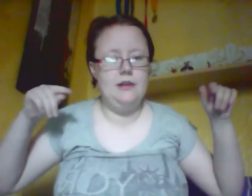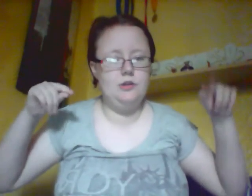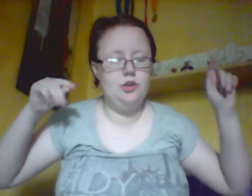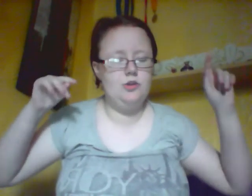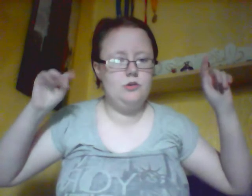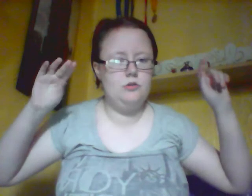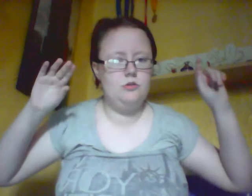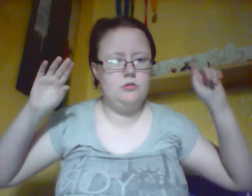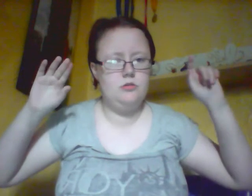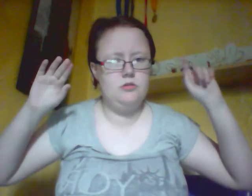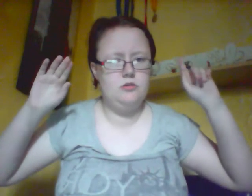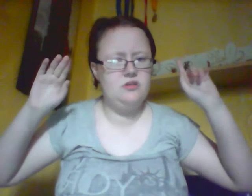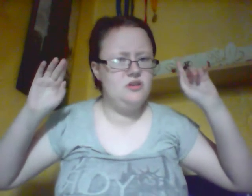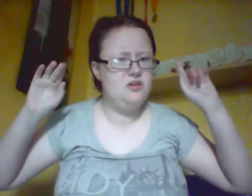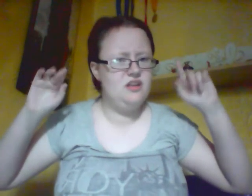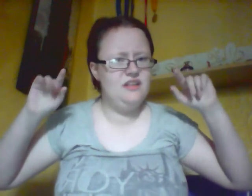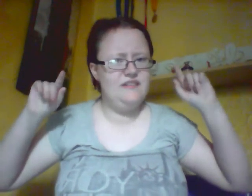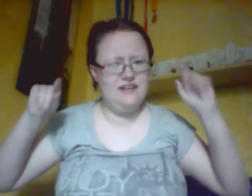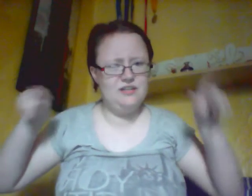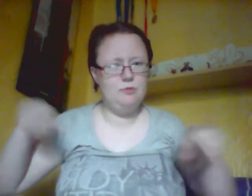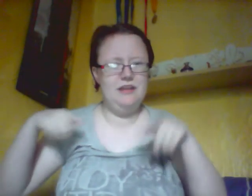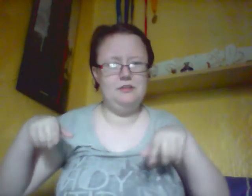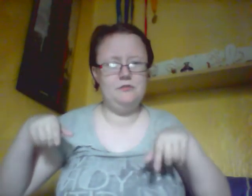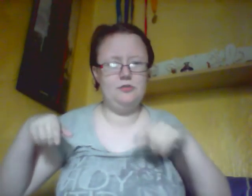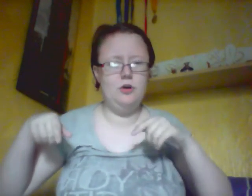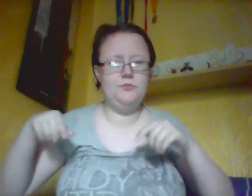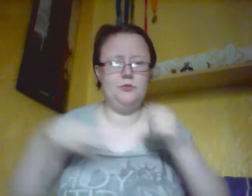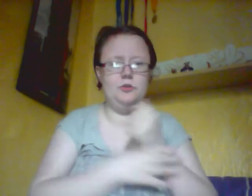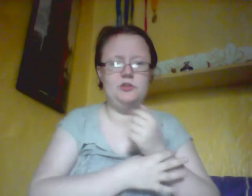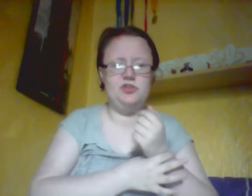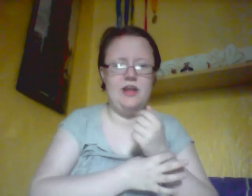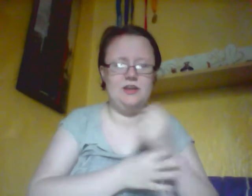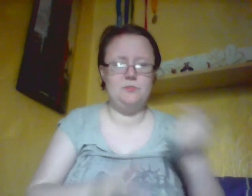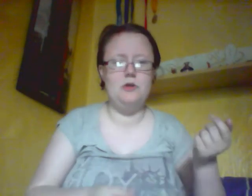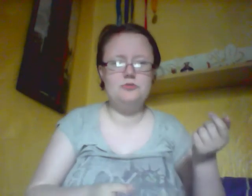and then he swapped places with the corpse so John could check his pulse,